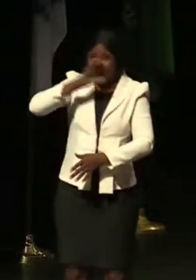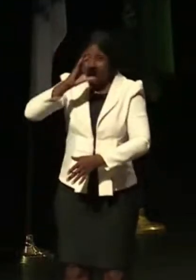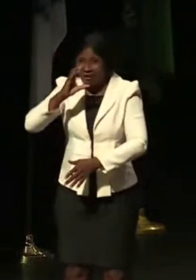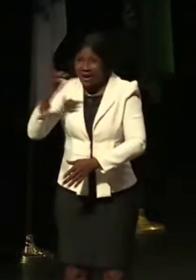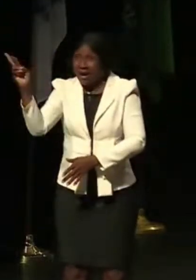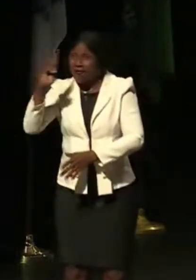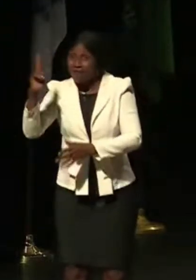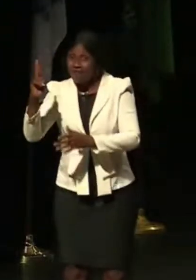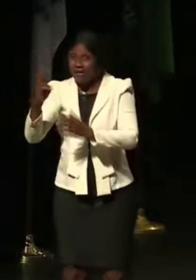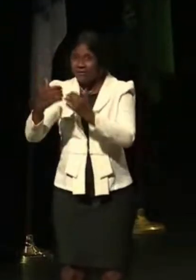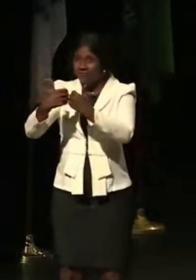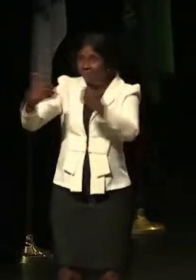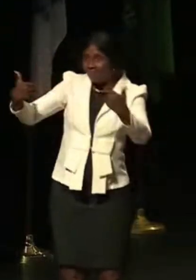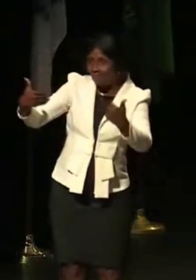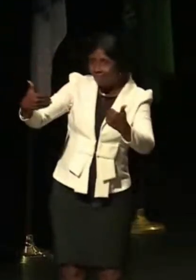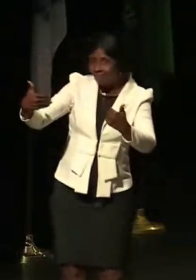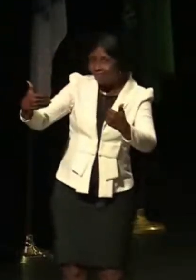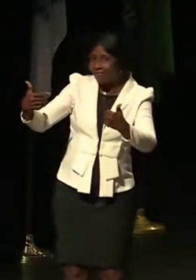penny.